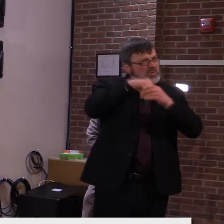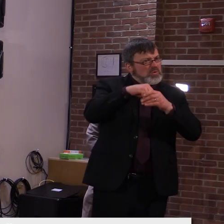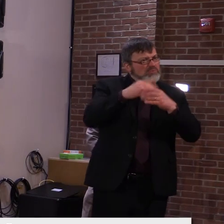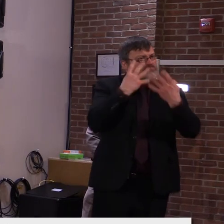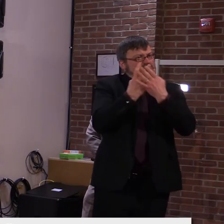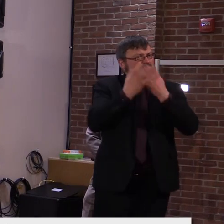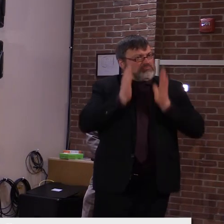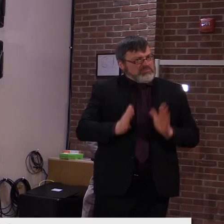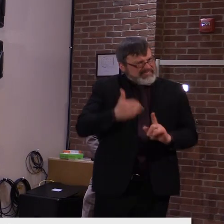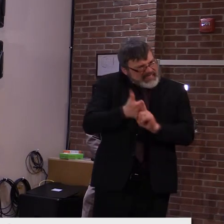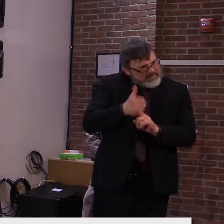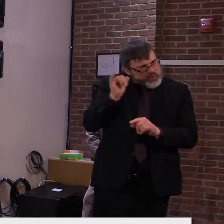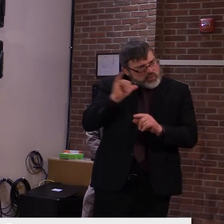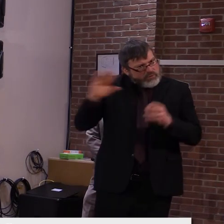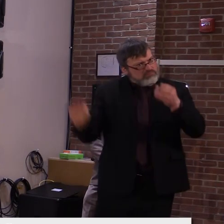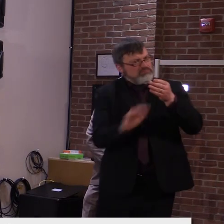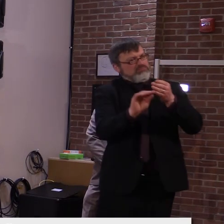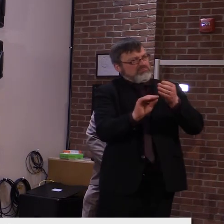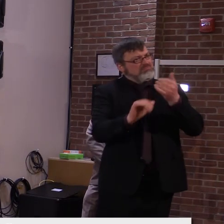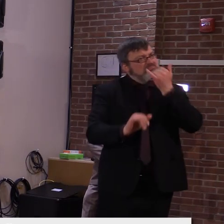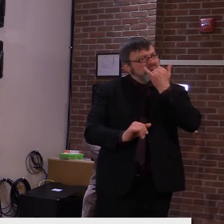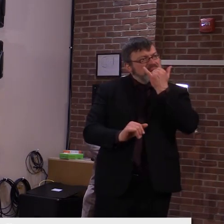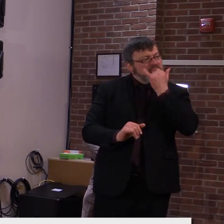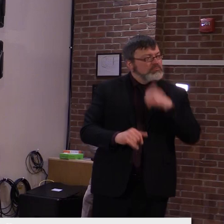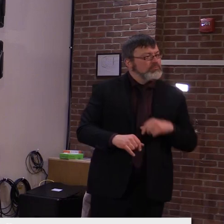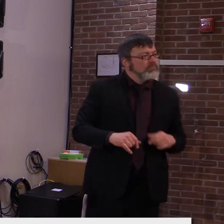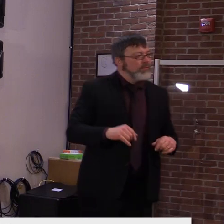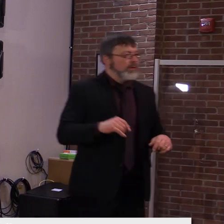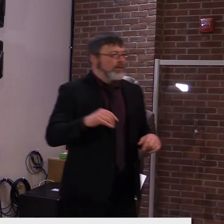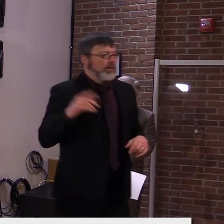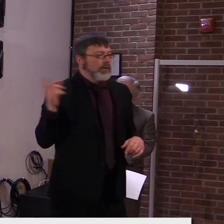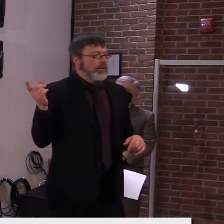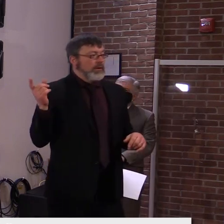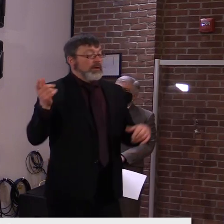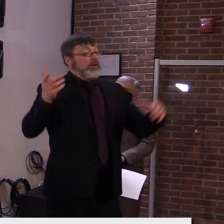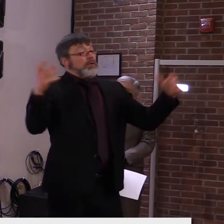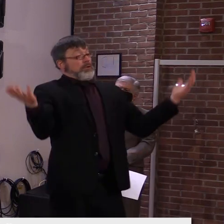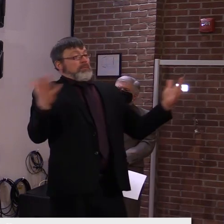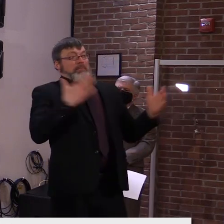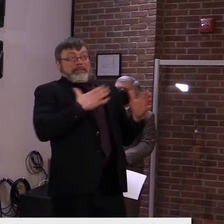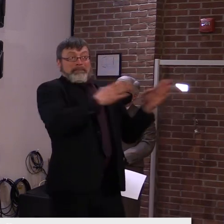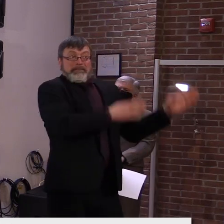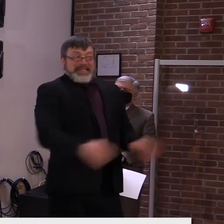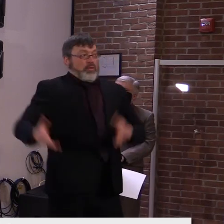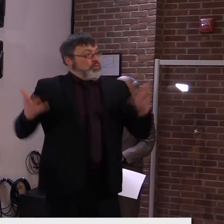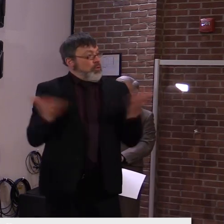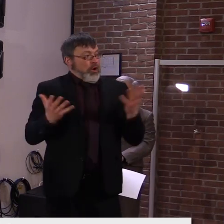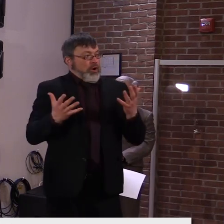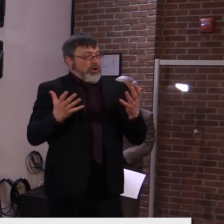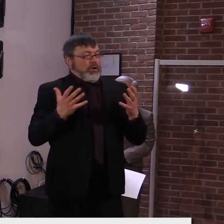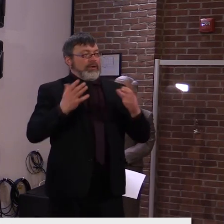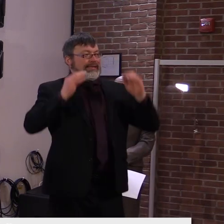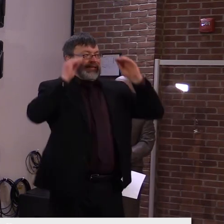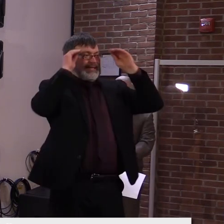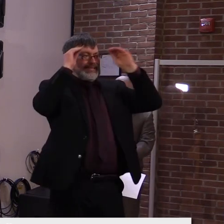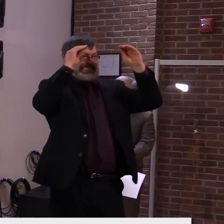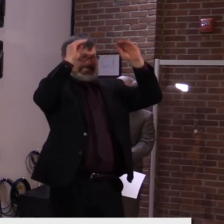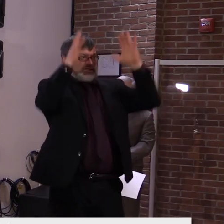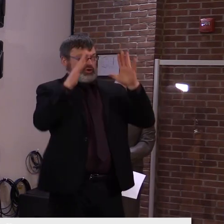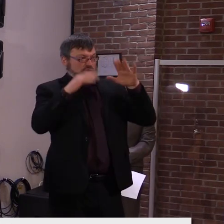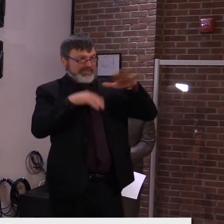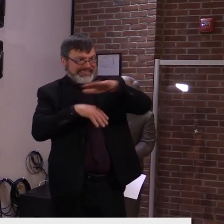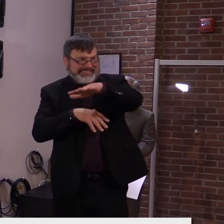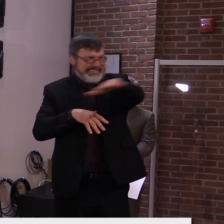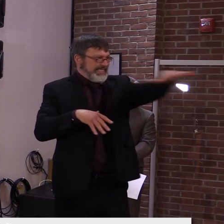we get through the education system, so we can get our children back into school where they belong, and where because of their